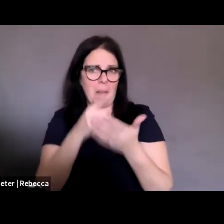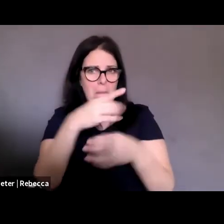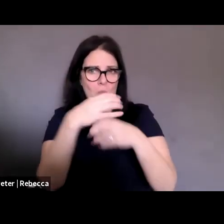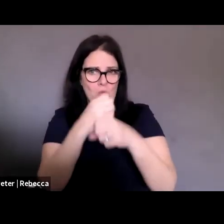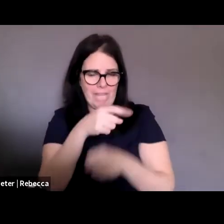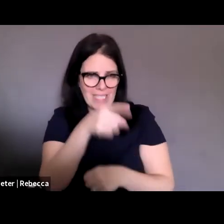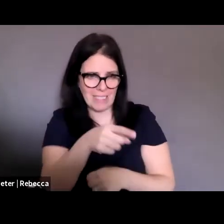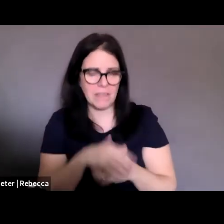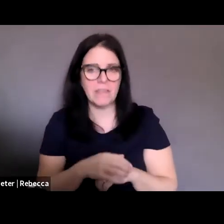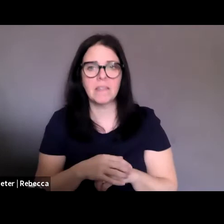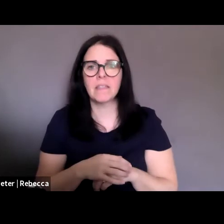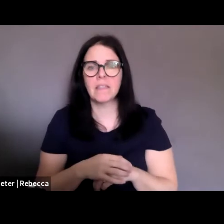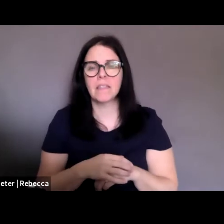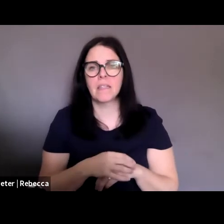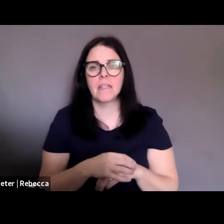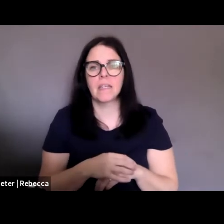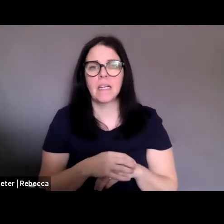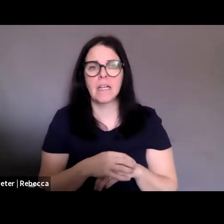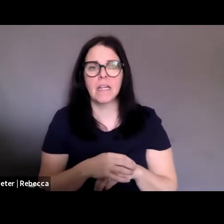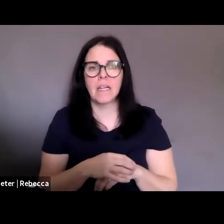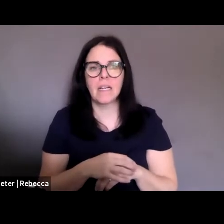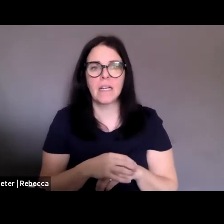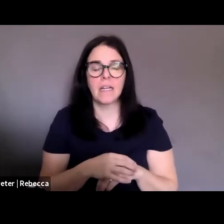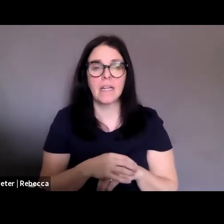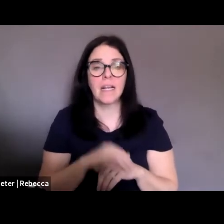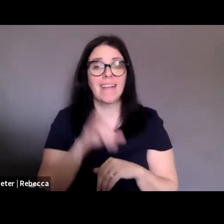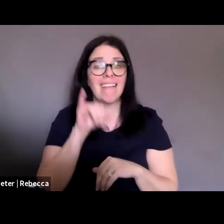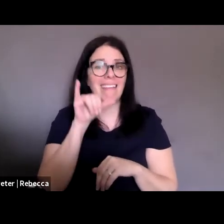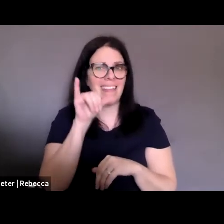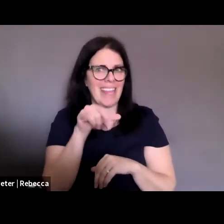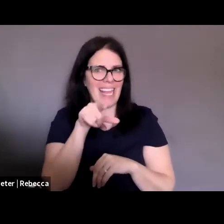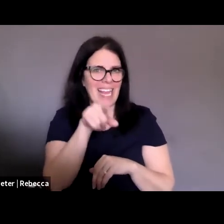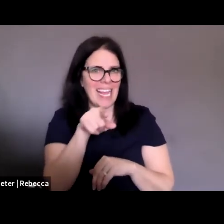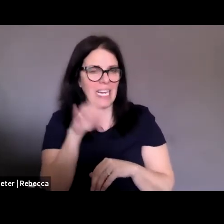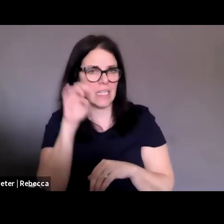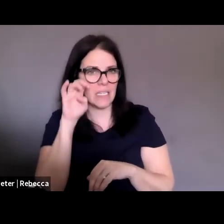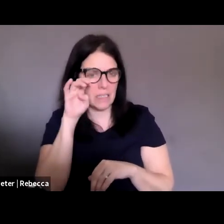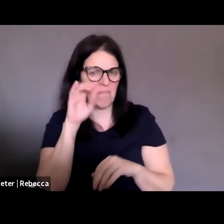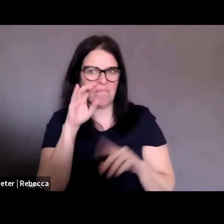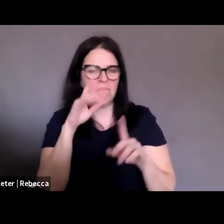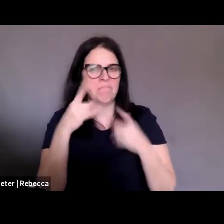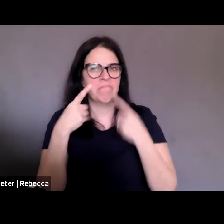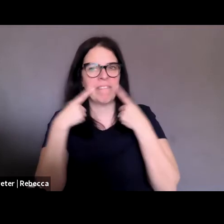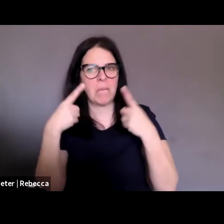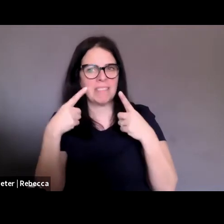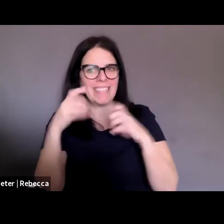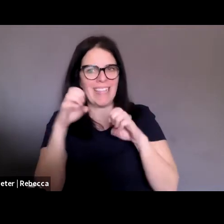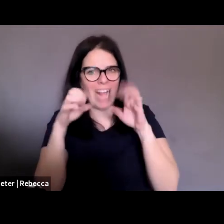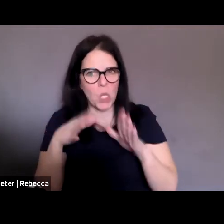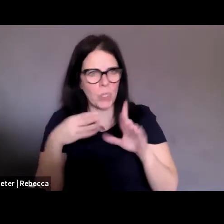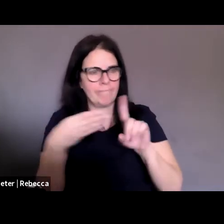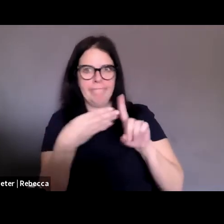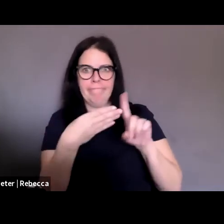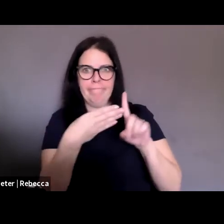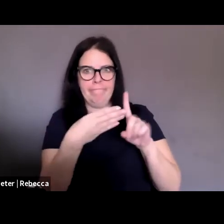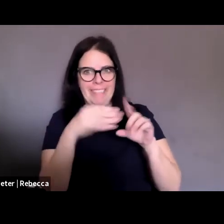slide. This was an evaluator who was sort of like the go-to evaluator in Arkansas and was also the referral